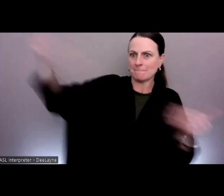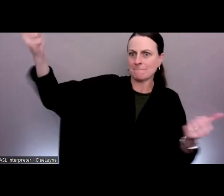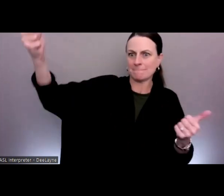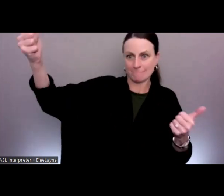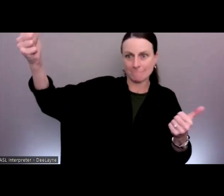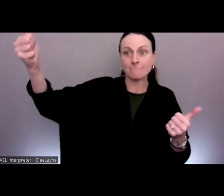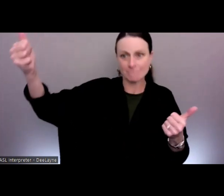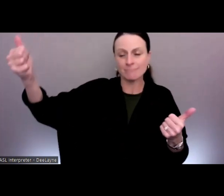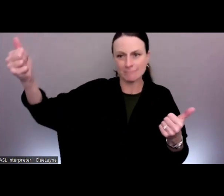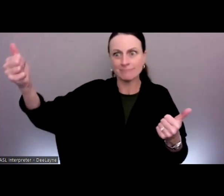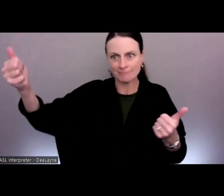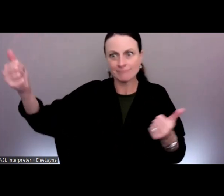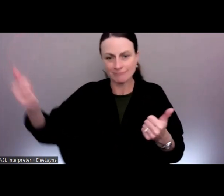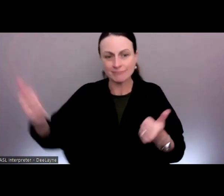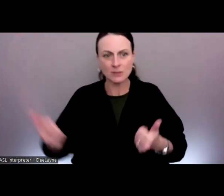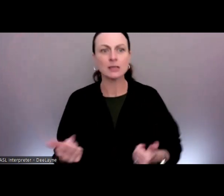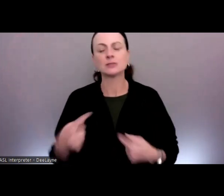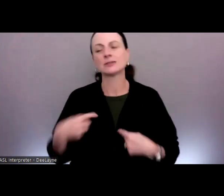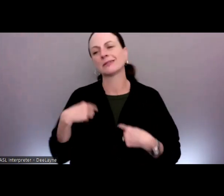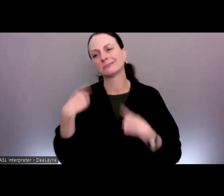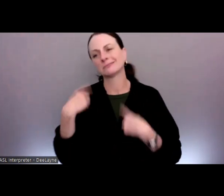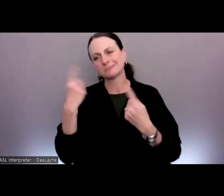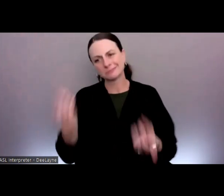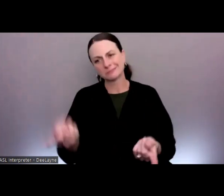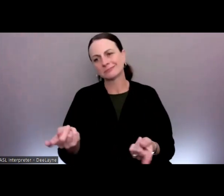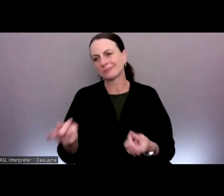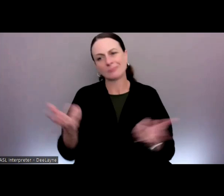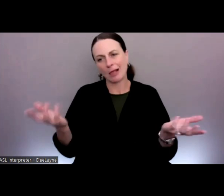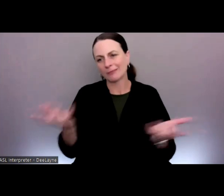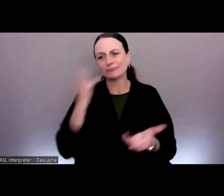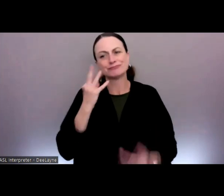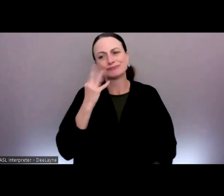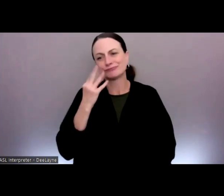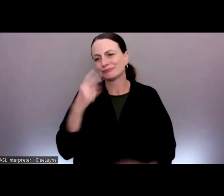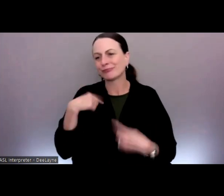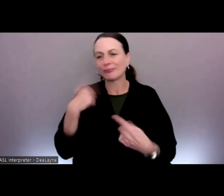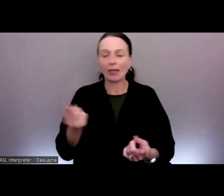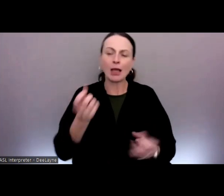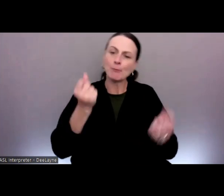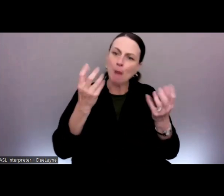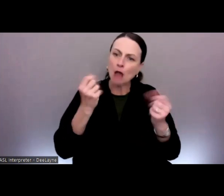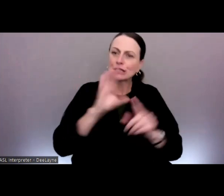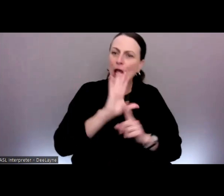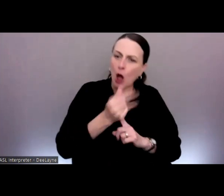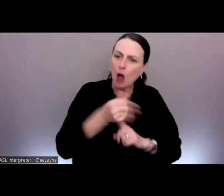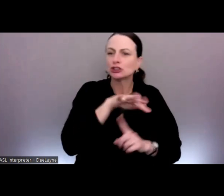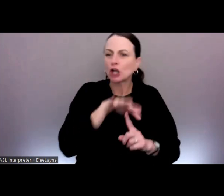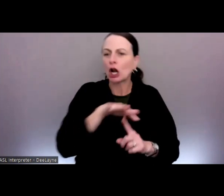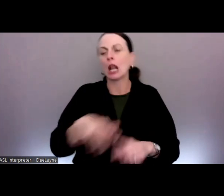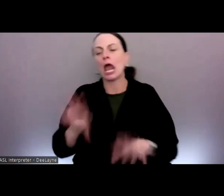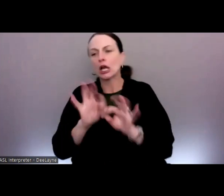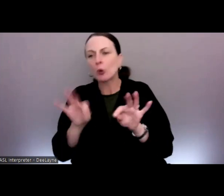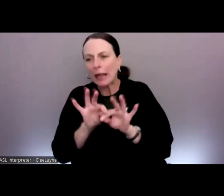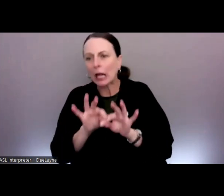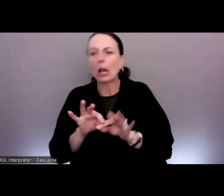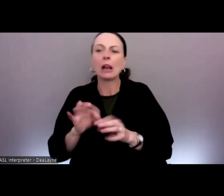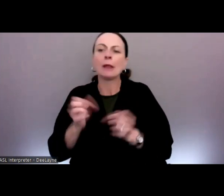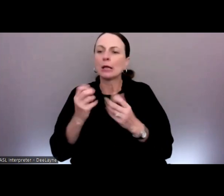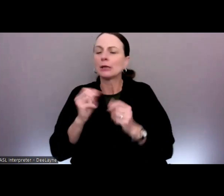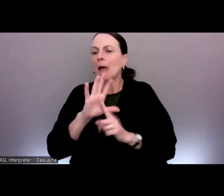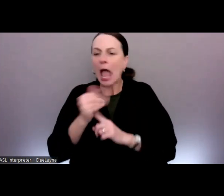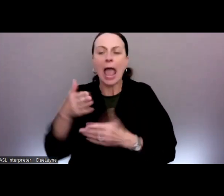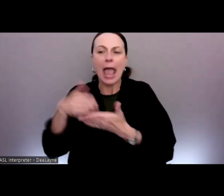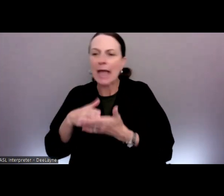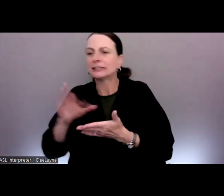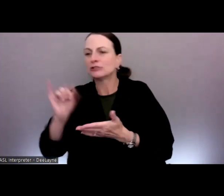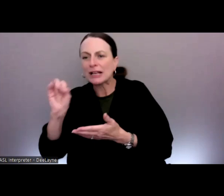So, you know, those of us who've been around for a minute, right? From multiculturalism to critical multiculturalism to anti-racism